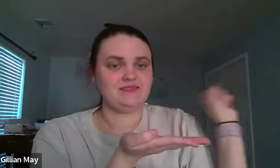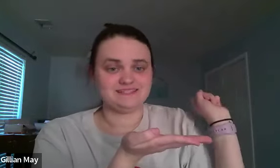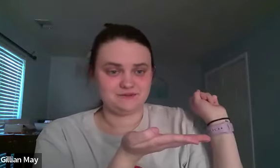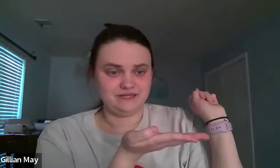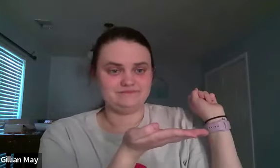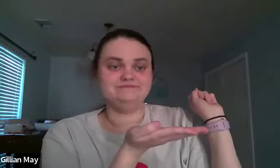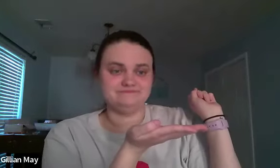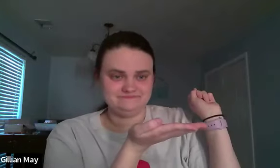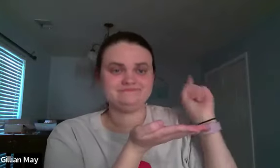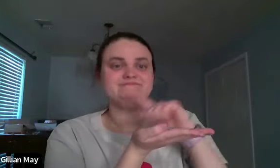Last week.